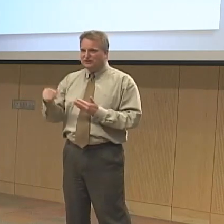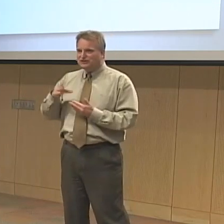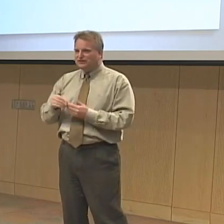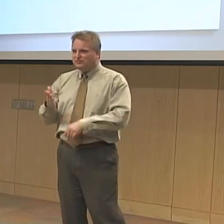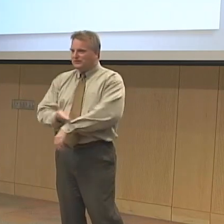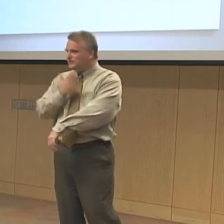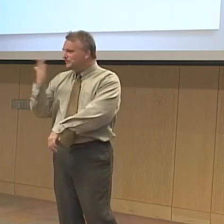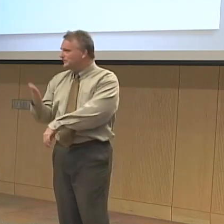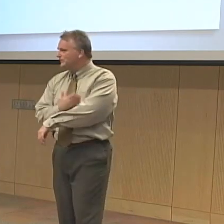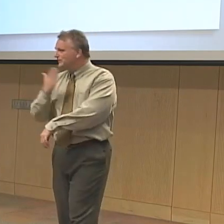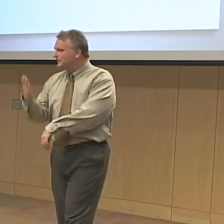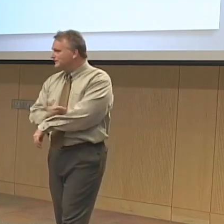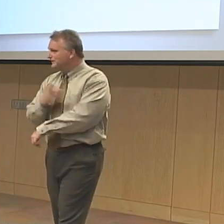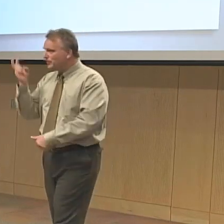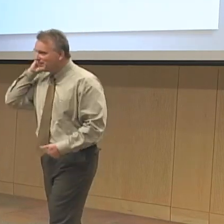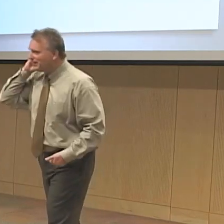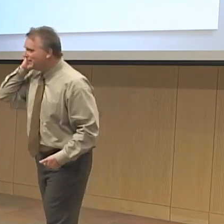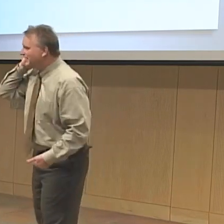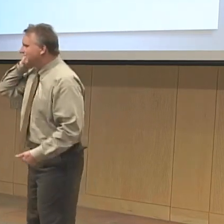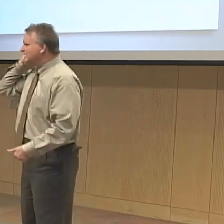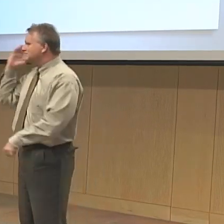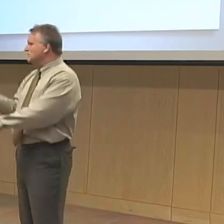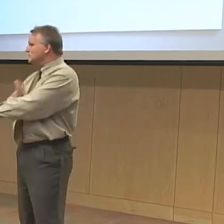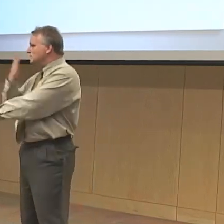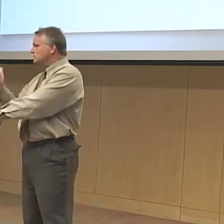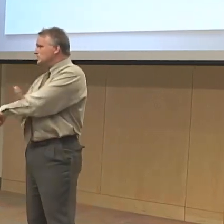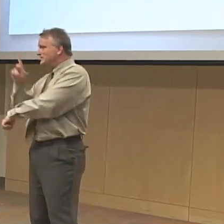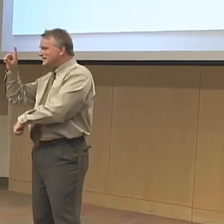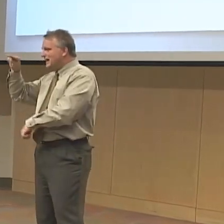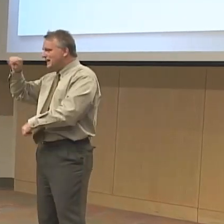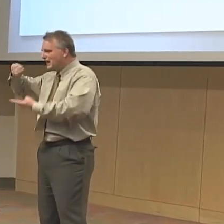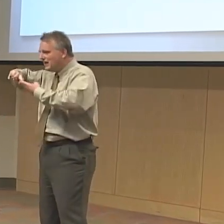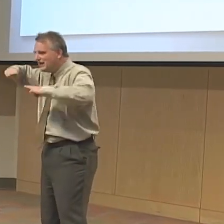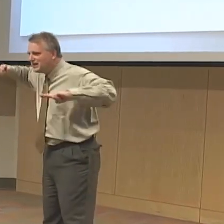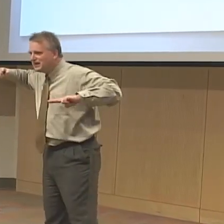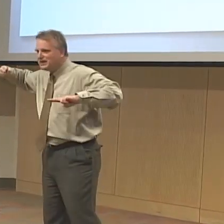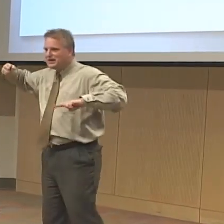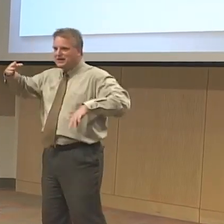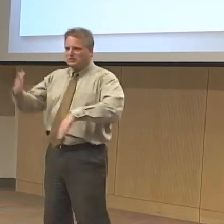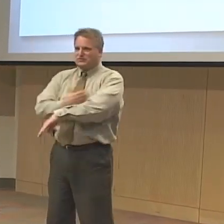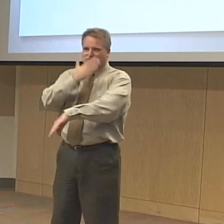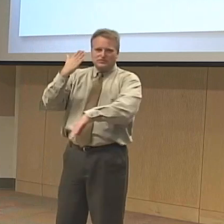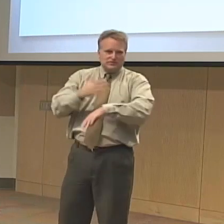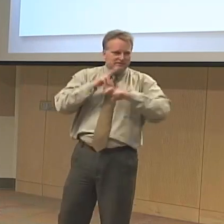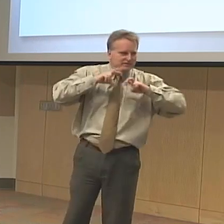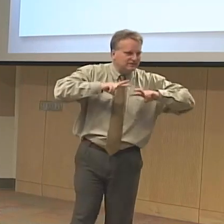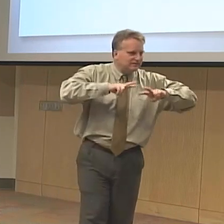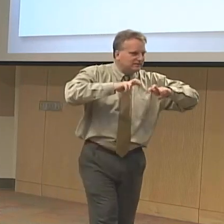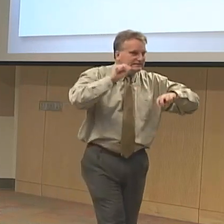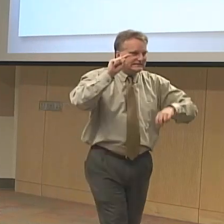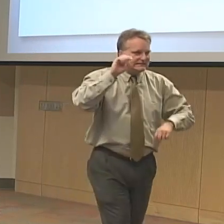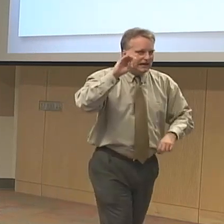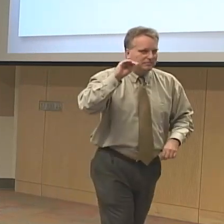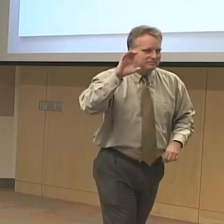millions of dollars in the advancement of the cochlear implants, in the study of